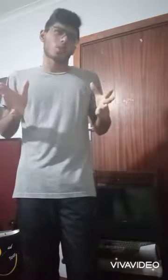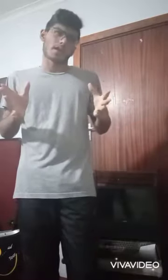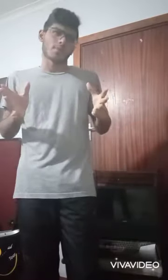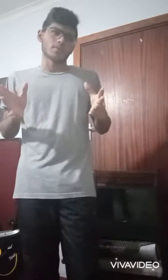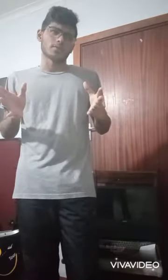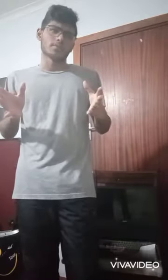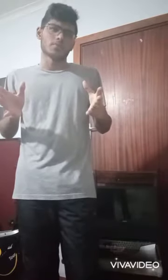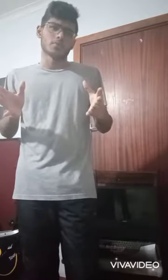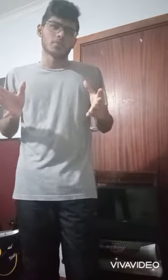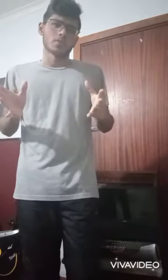what happens.